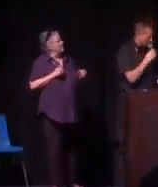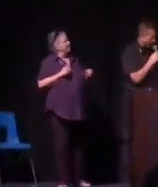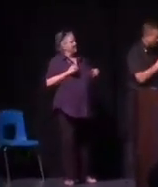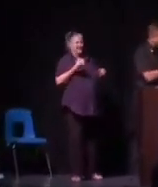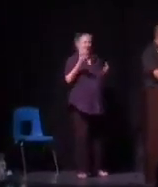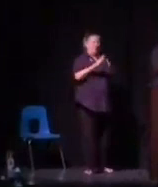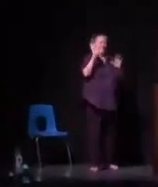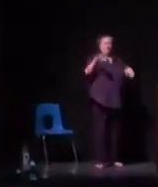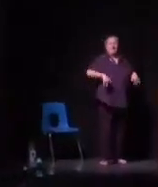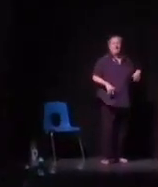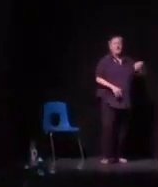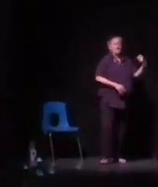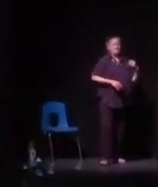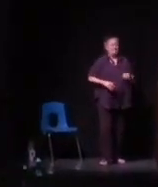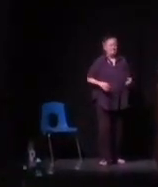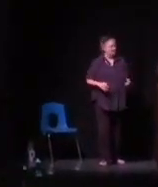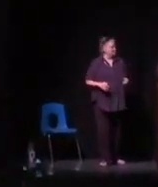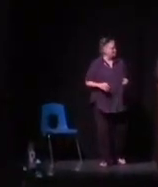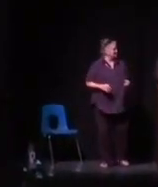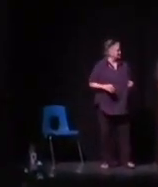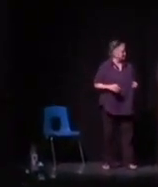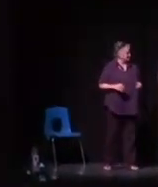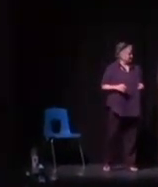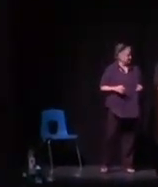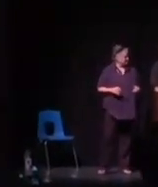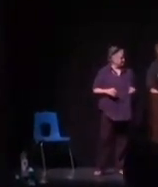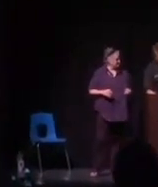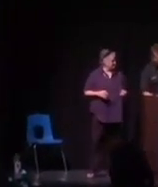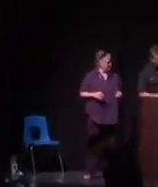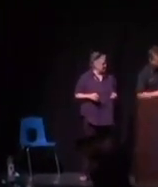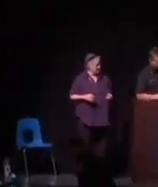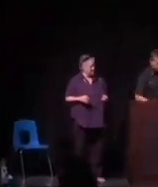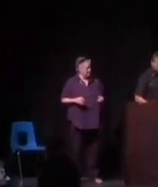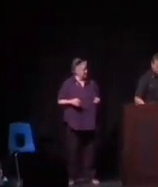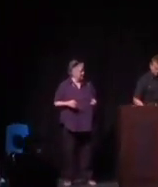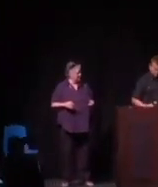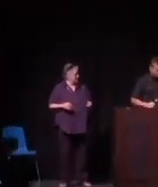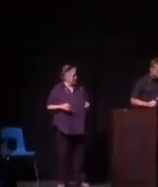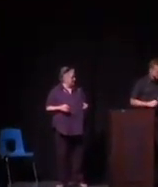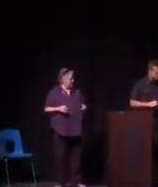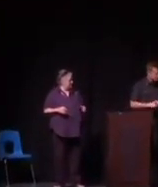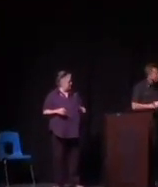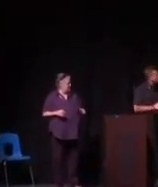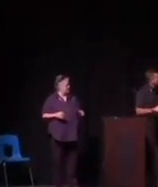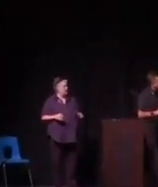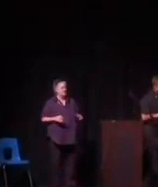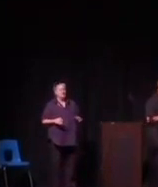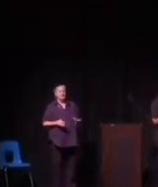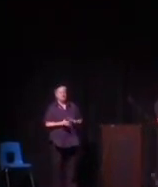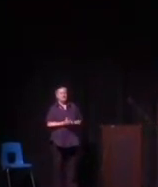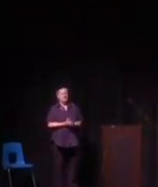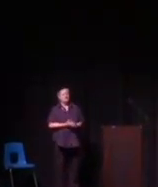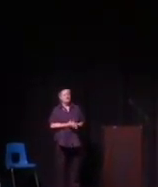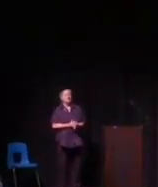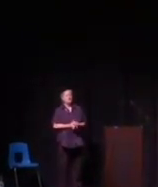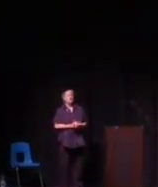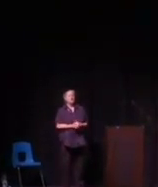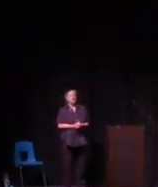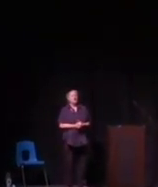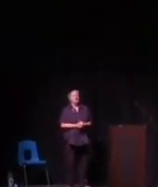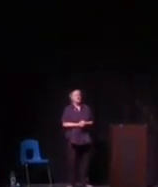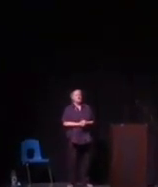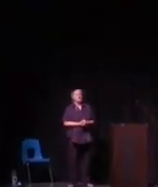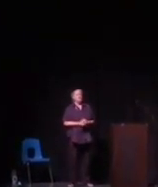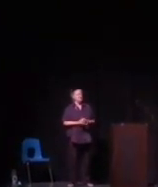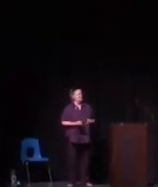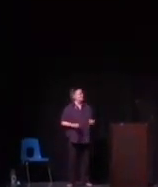They had asked people to please monitor this via website, watch it on the television. They really want to keep people off of the